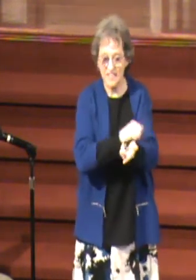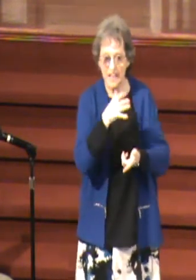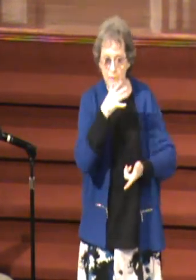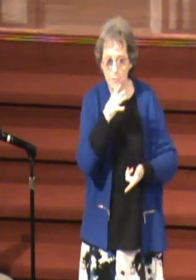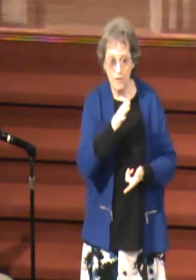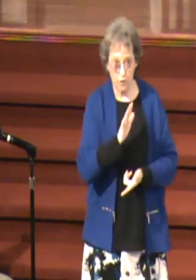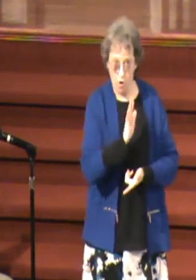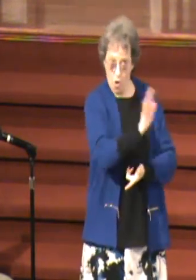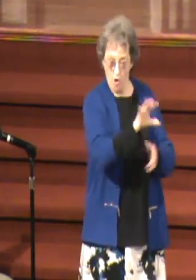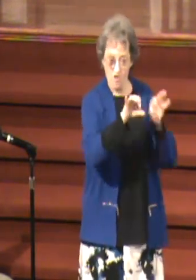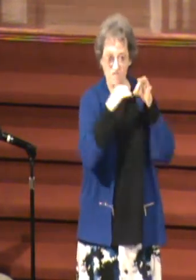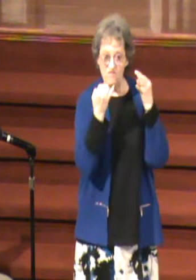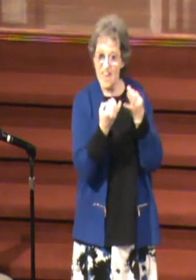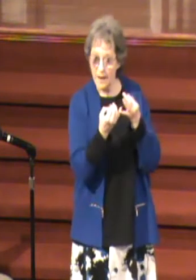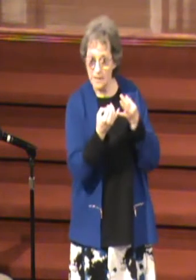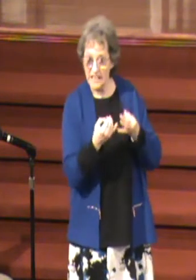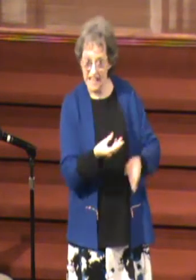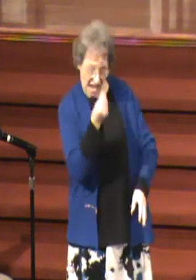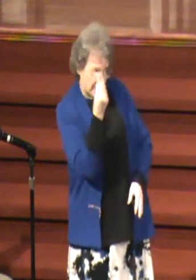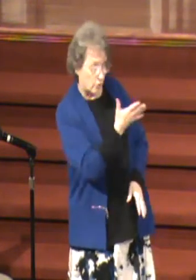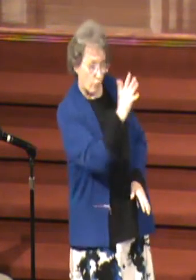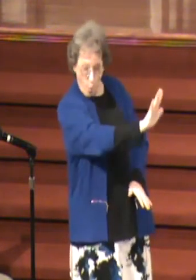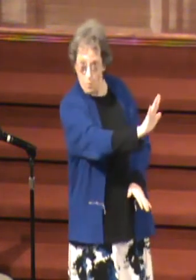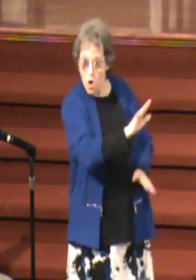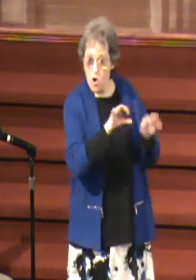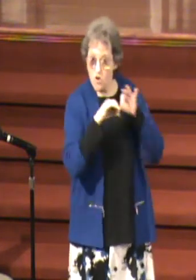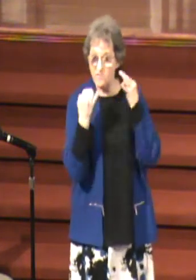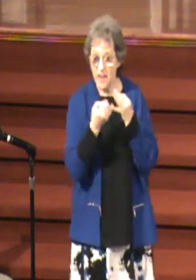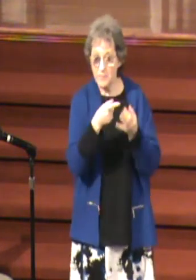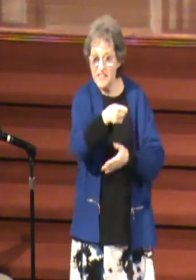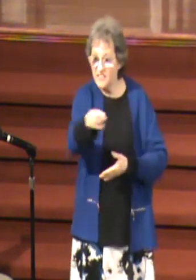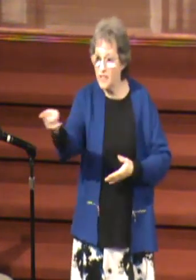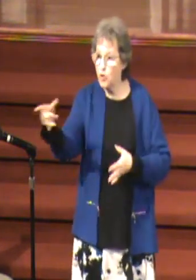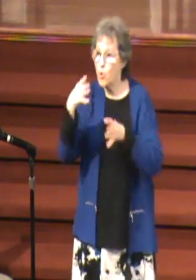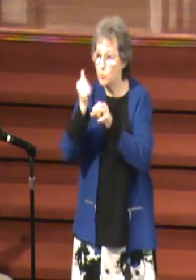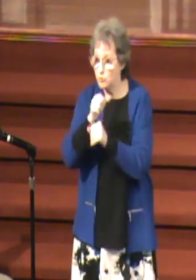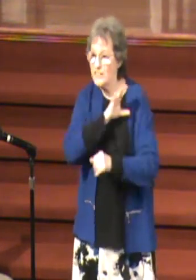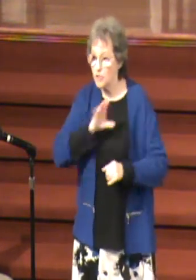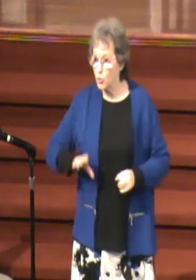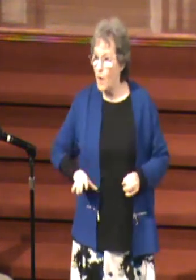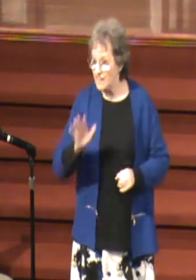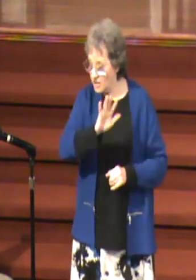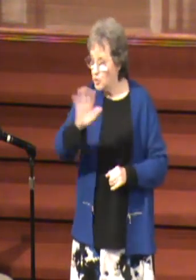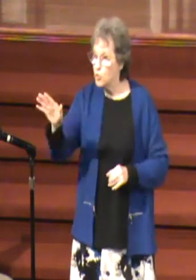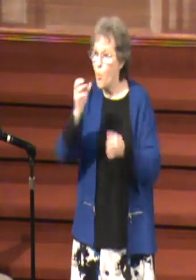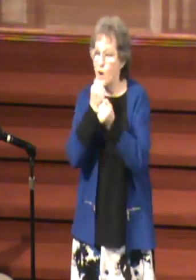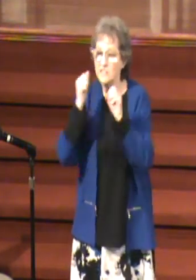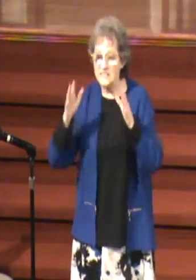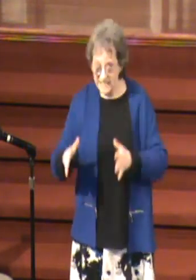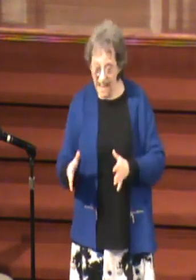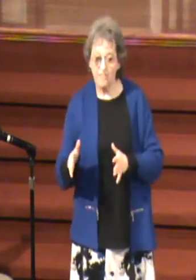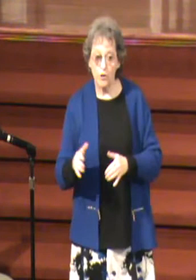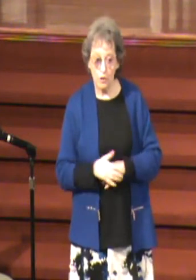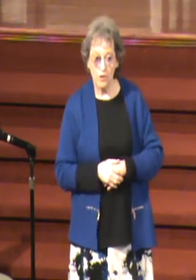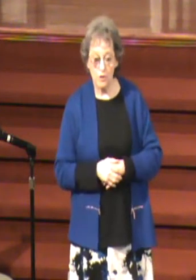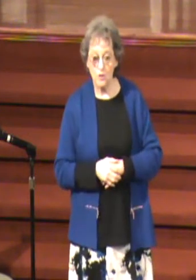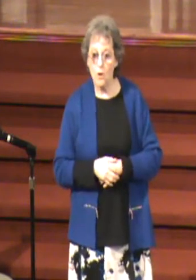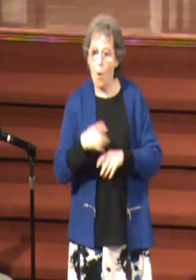family. Let them know that you today trusted Christ as your Savior. Feel free to come to me and let me